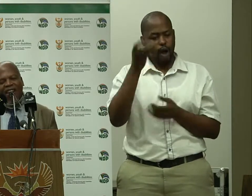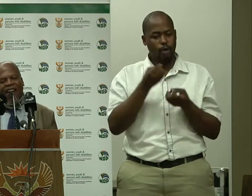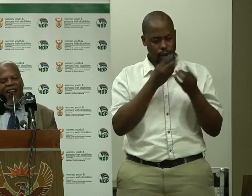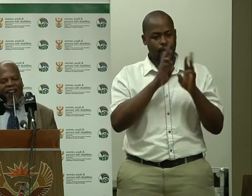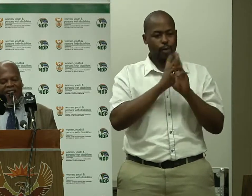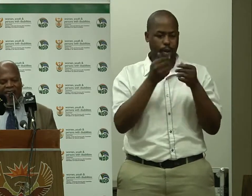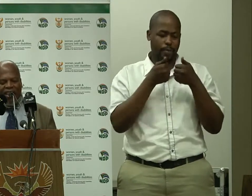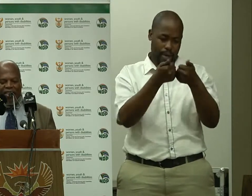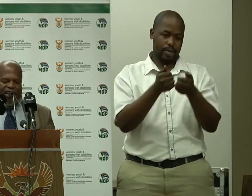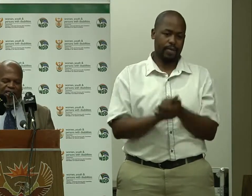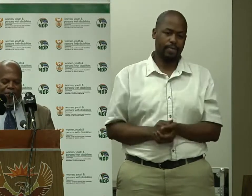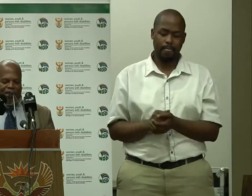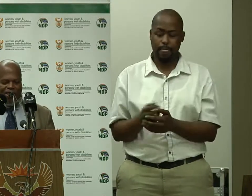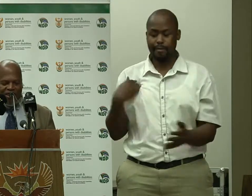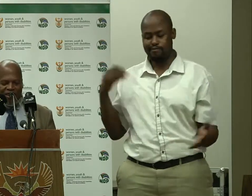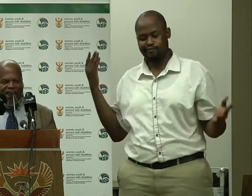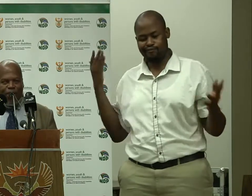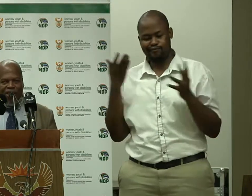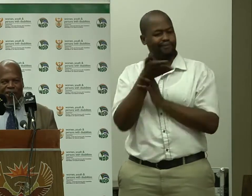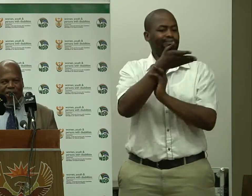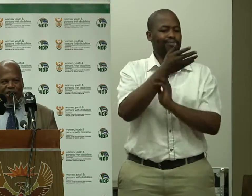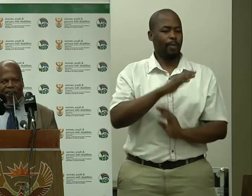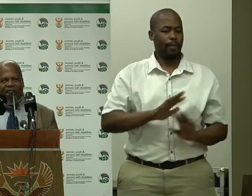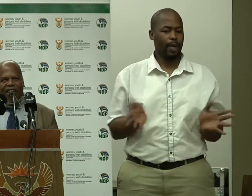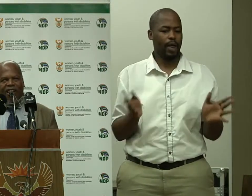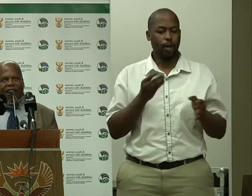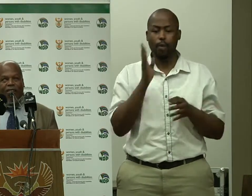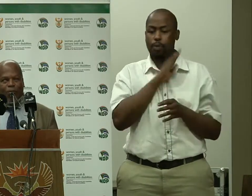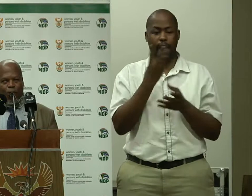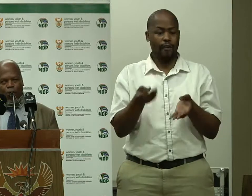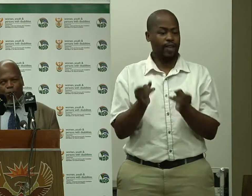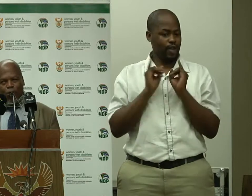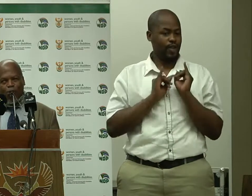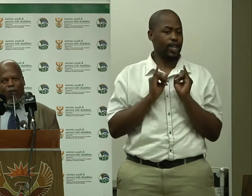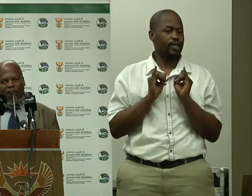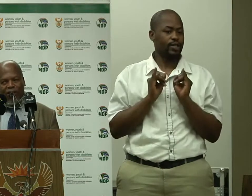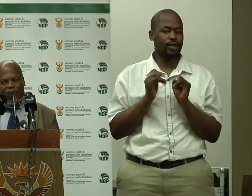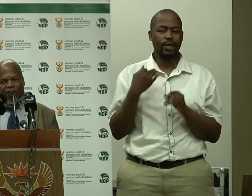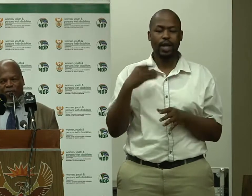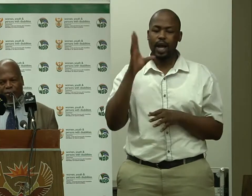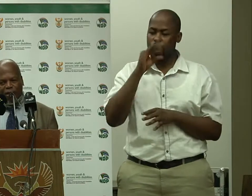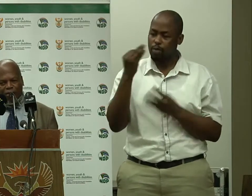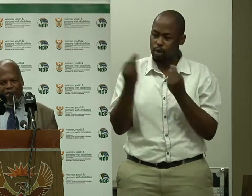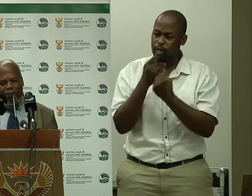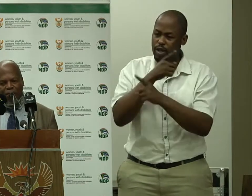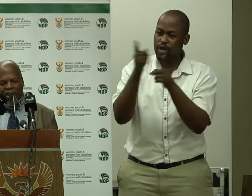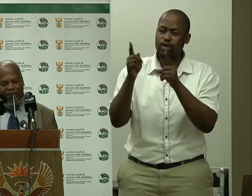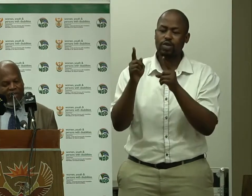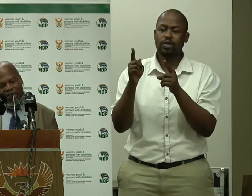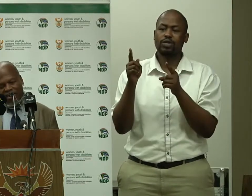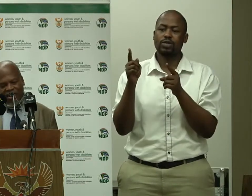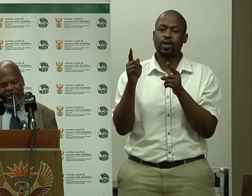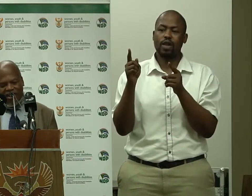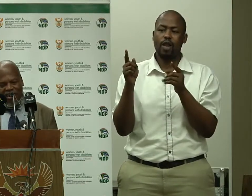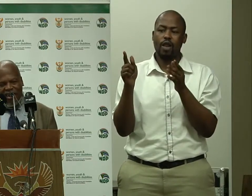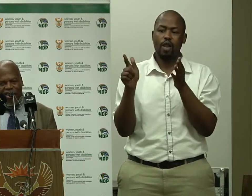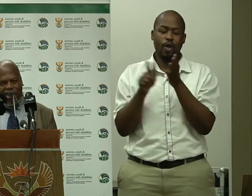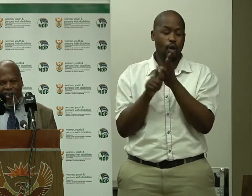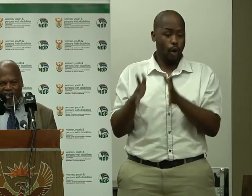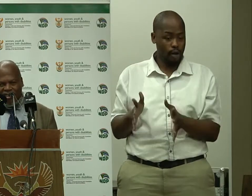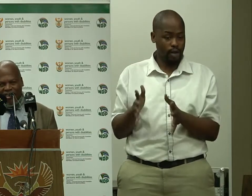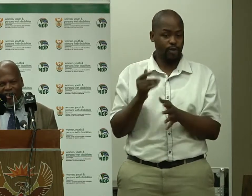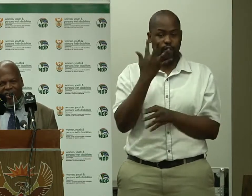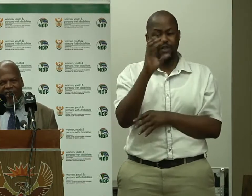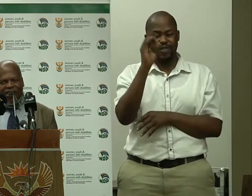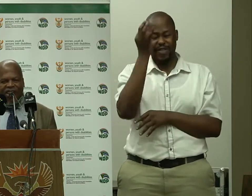feedback. I gate crashed the meeting. I went in there and I spoke to those lawyers for 50 minutes,